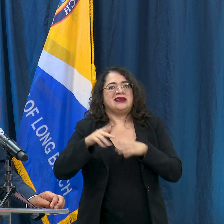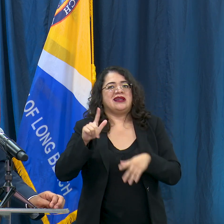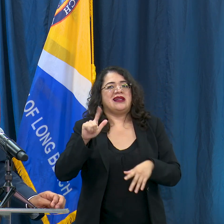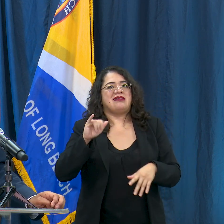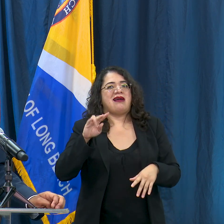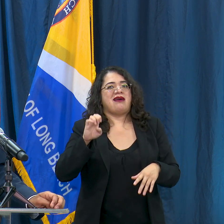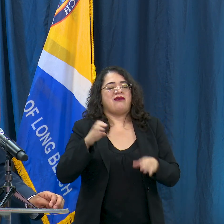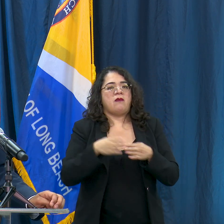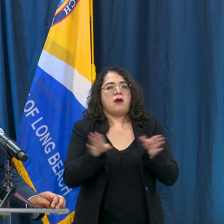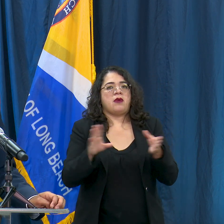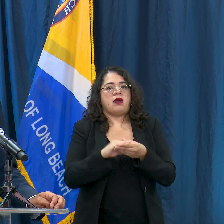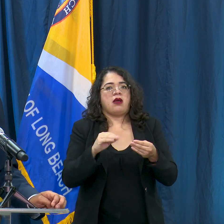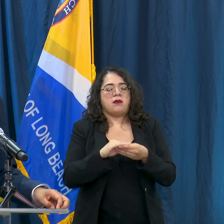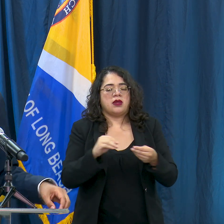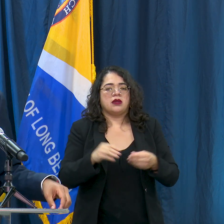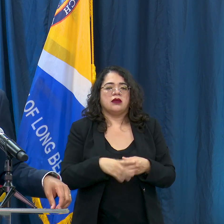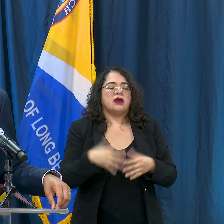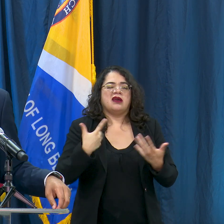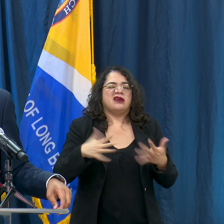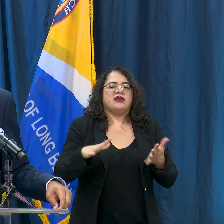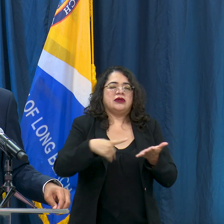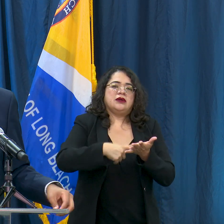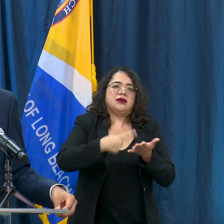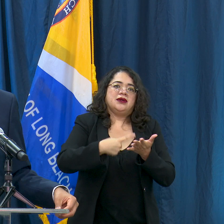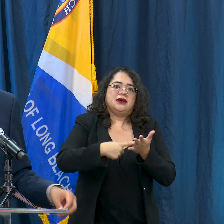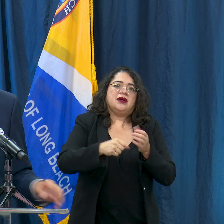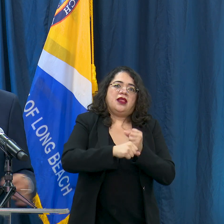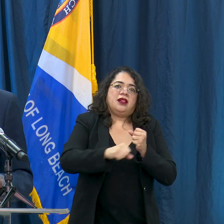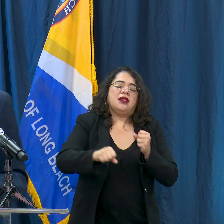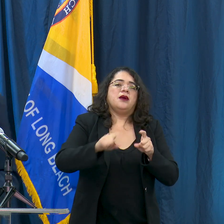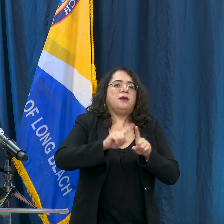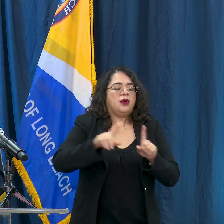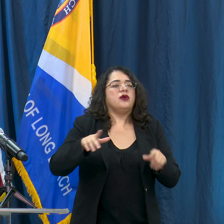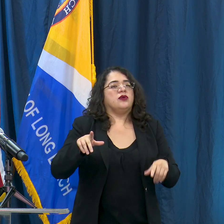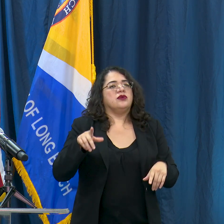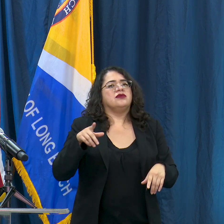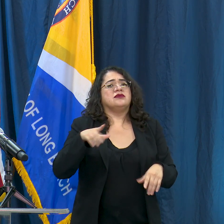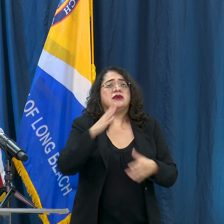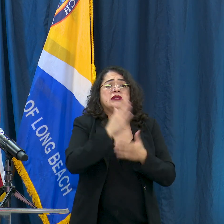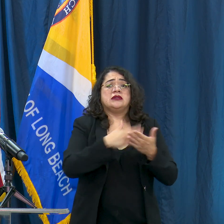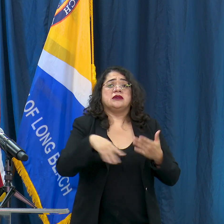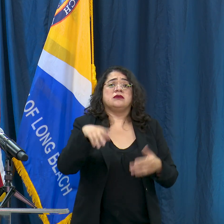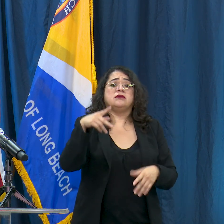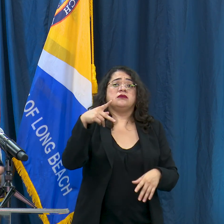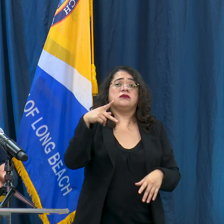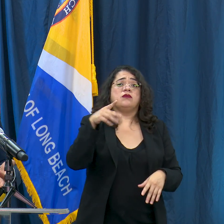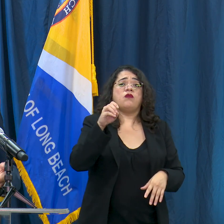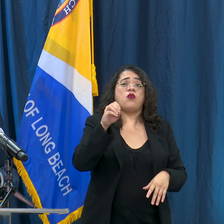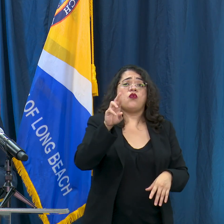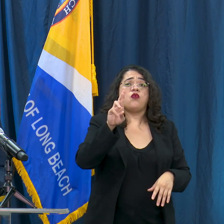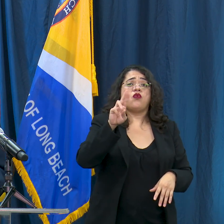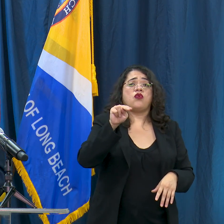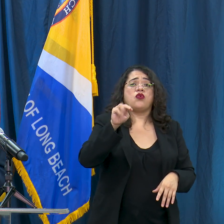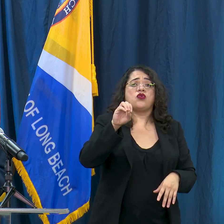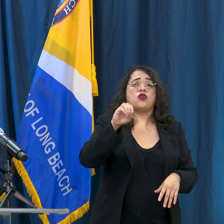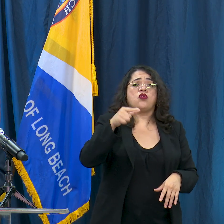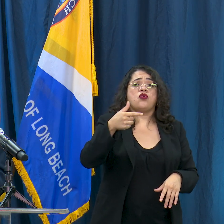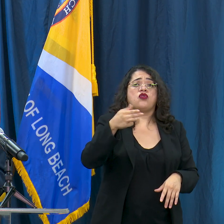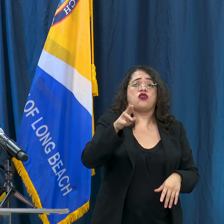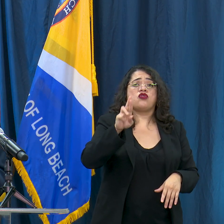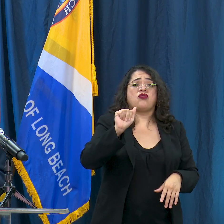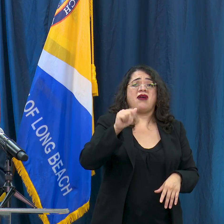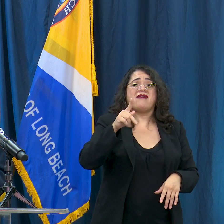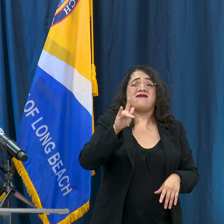live public comments. We've had, I don't want to get into it here, but there has been some pornographic issues. There have been some issues